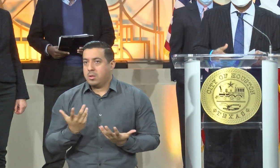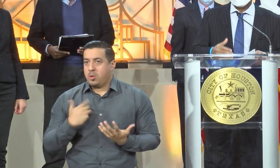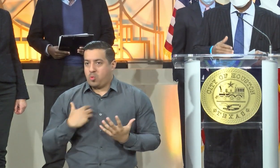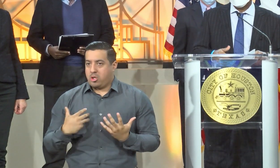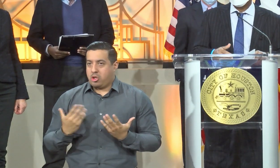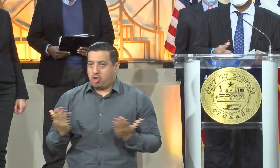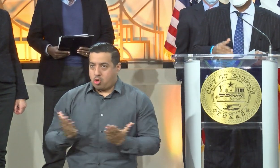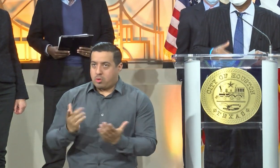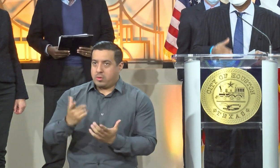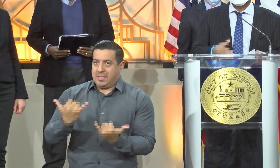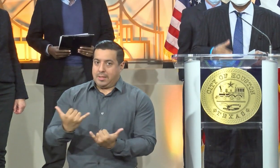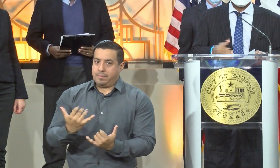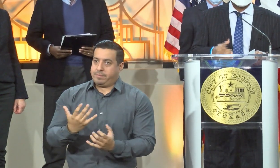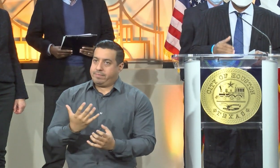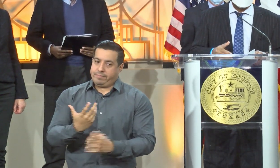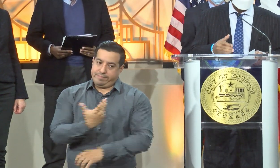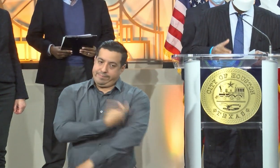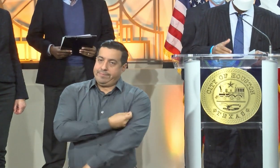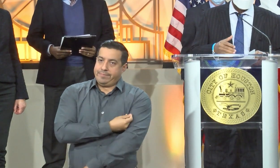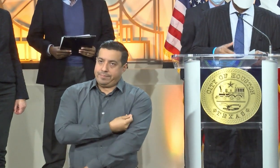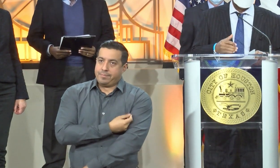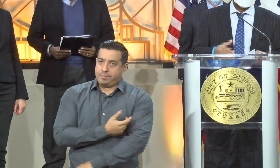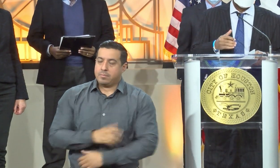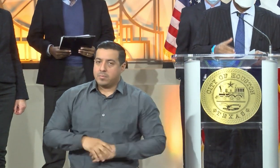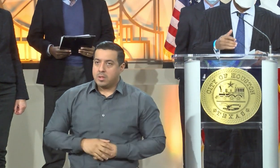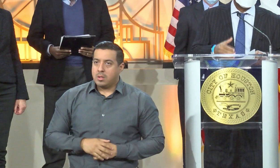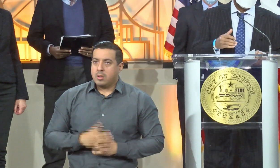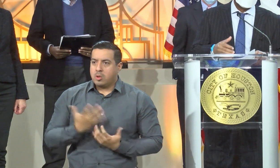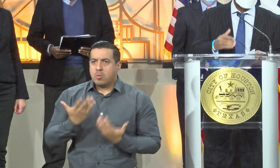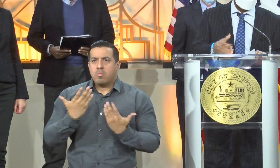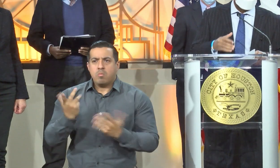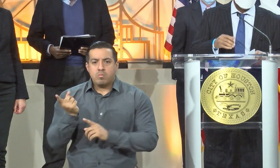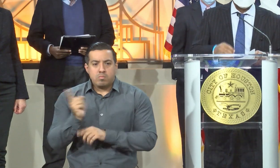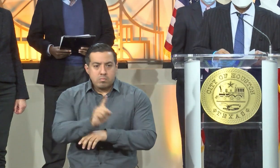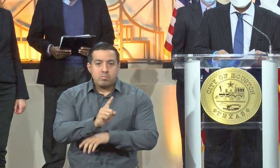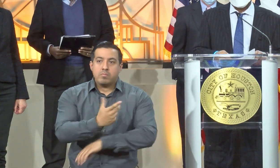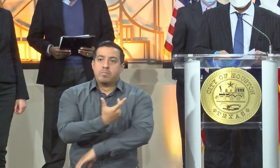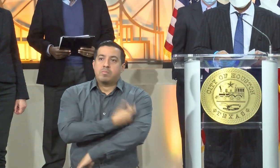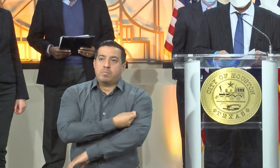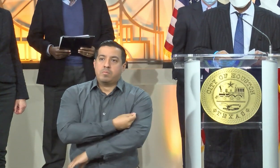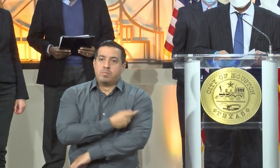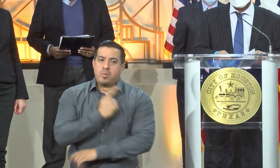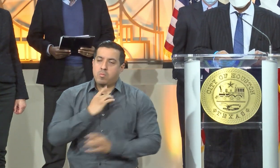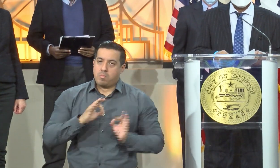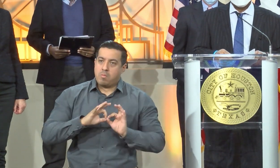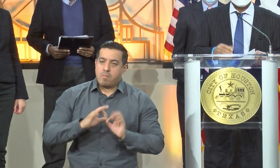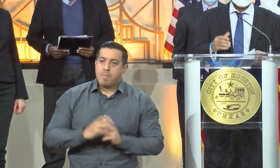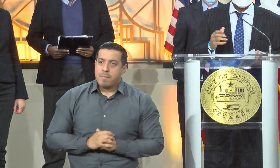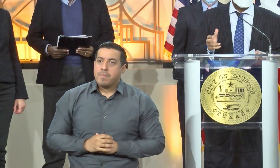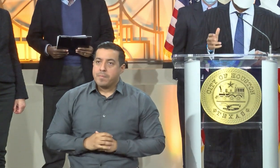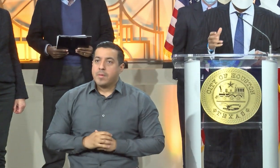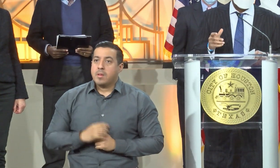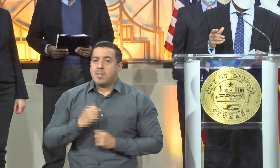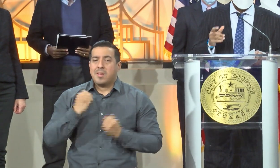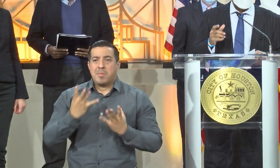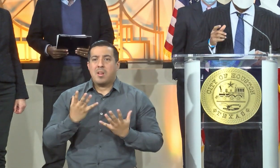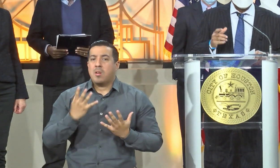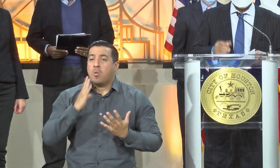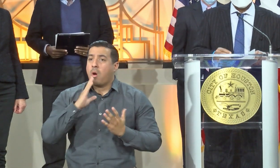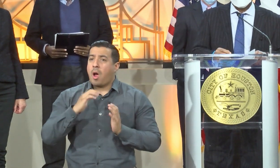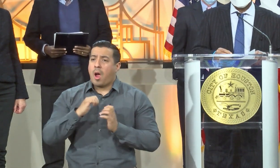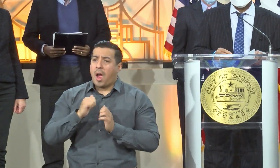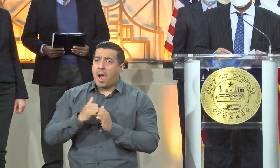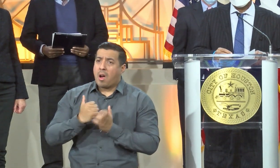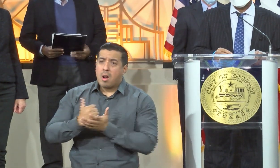we're encouraging people to get vaccinated, to get this vaccine. And it will do many things. Number